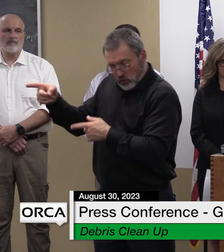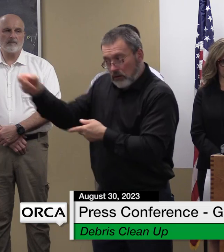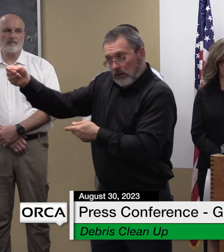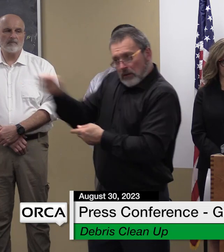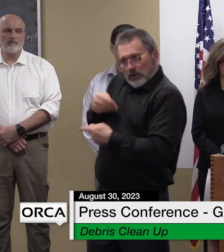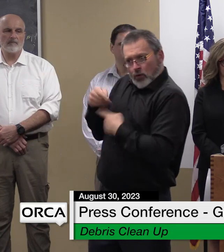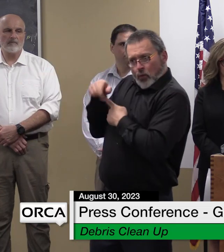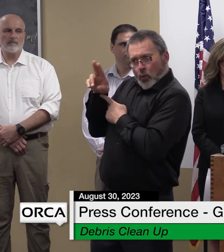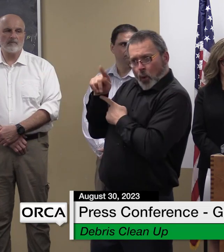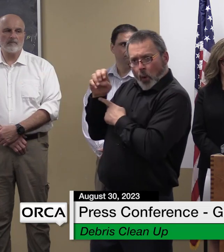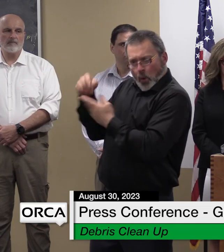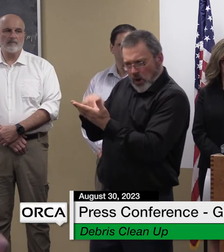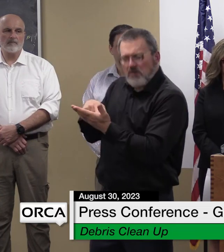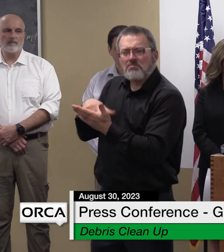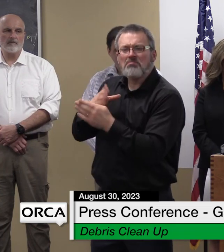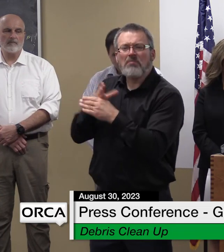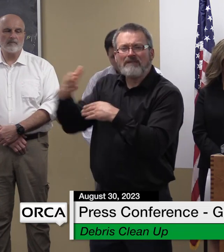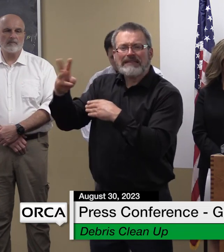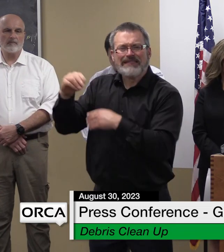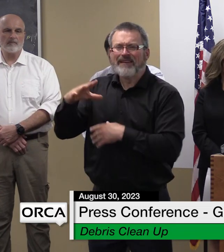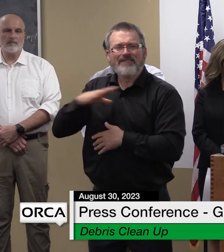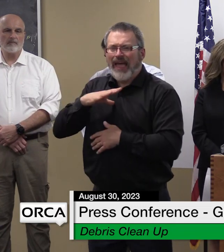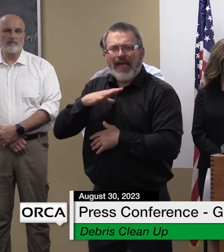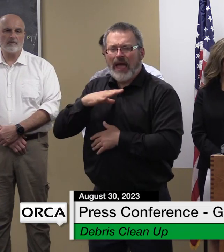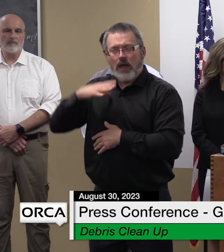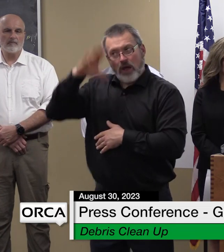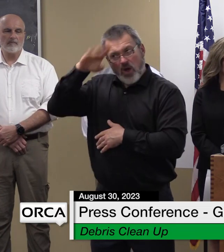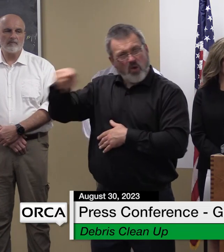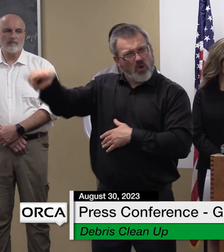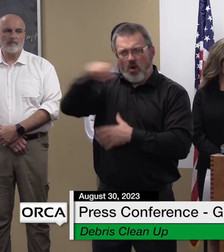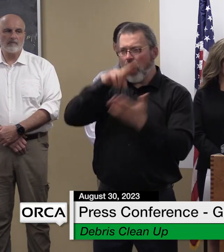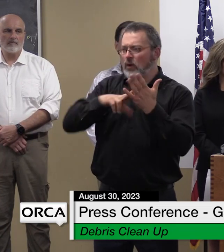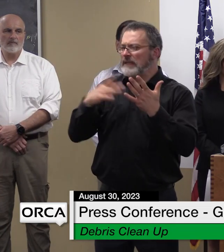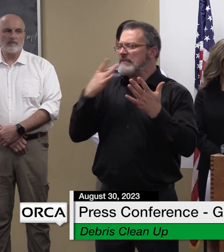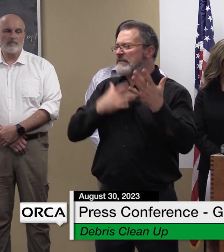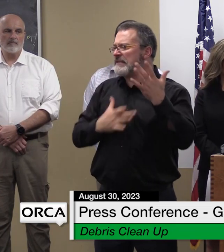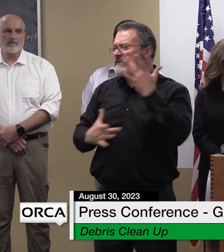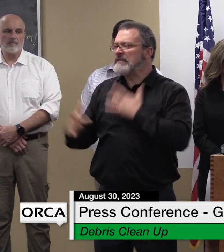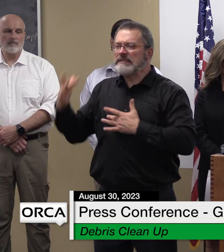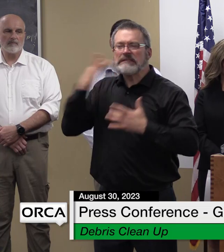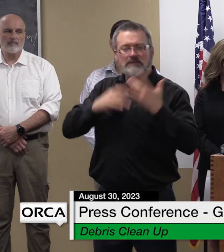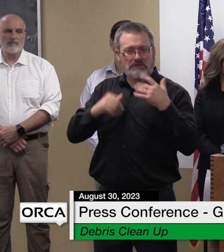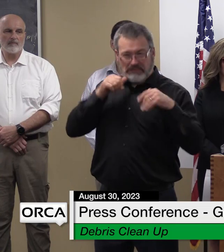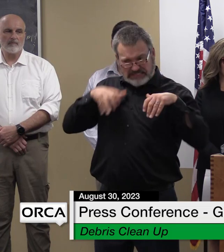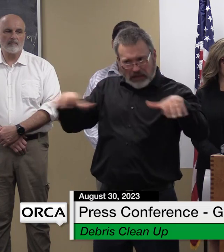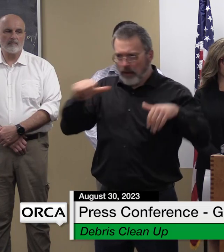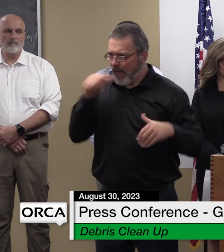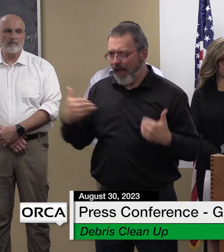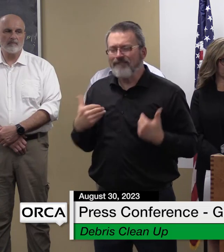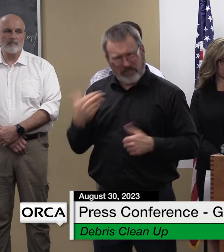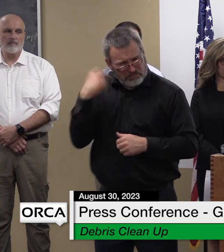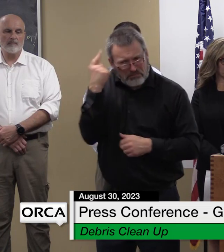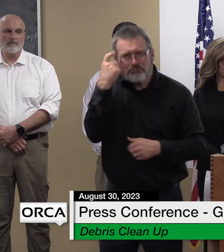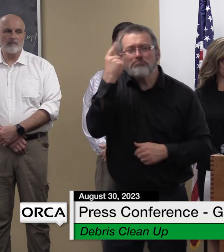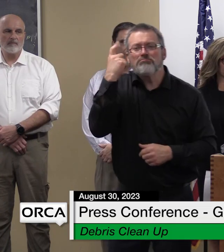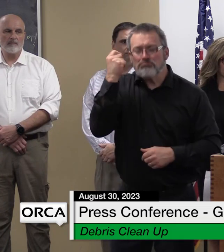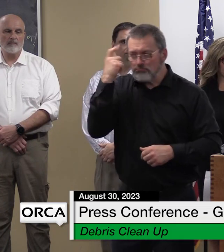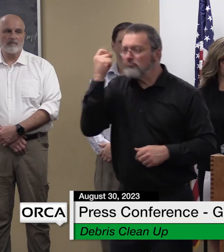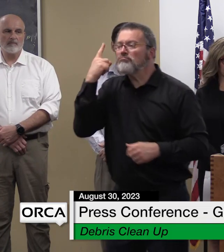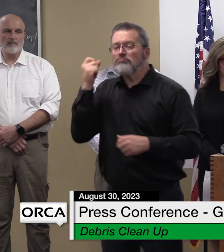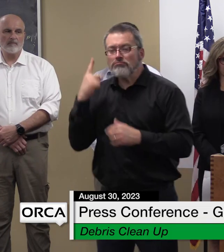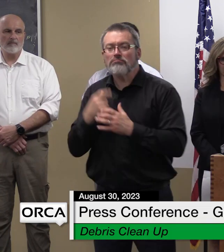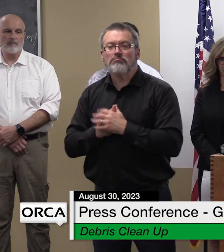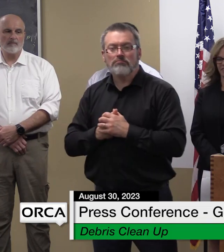that access to contractors has been very difficult for many of our residents. So they can, as part of their justification process, they